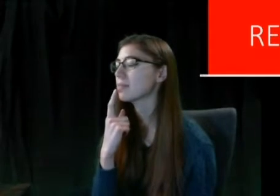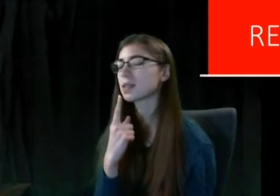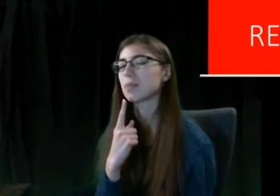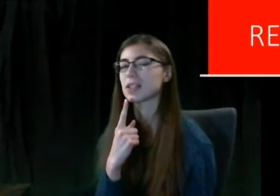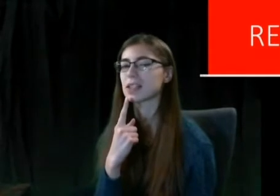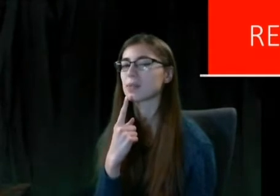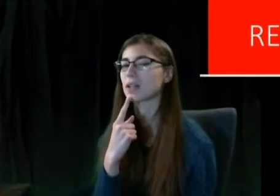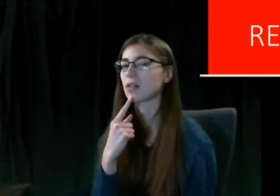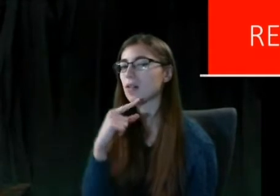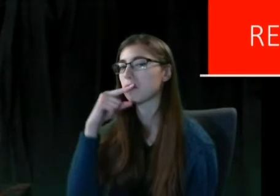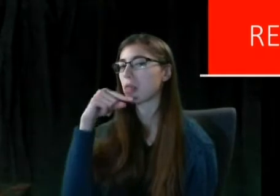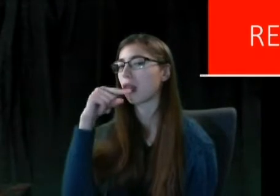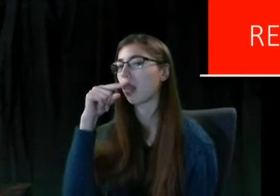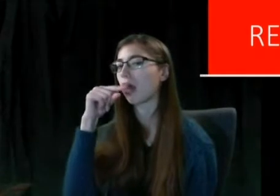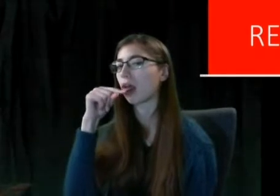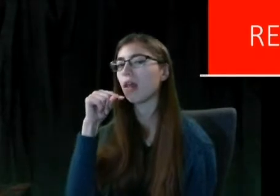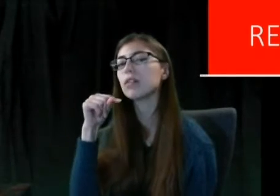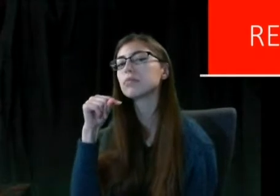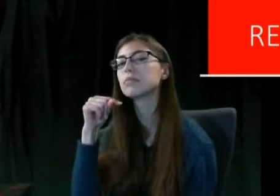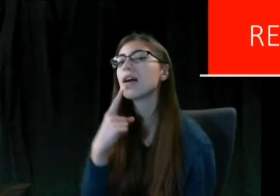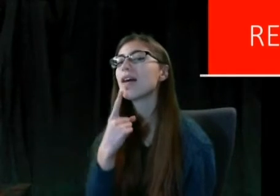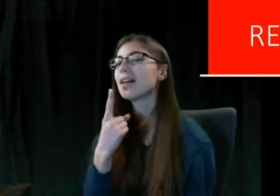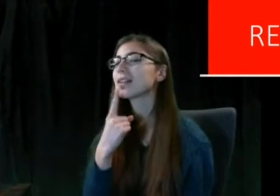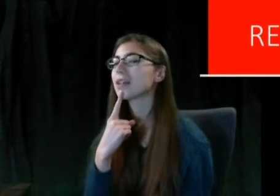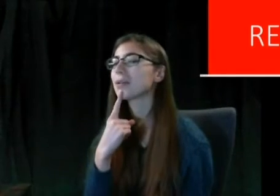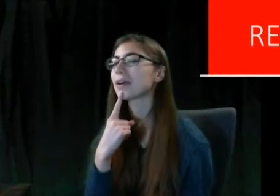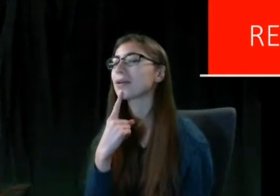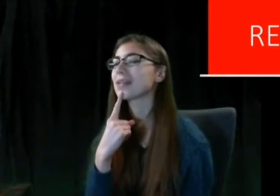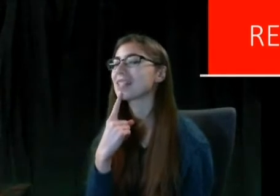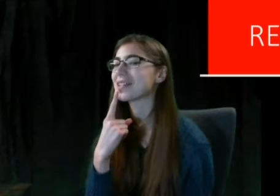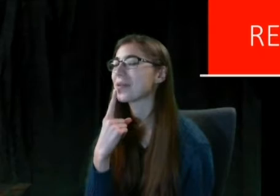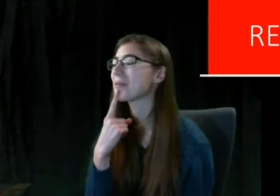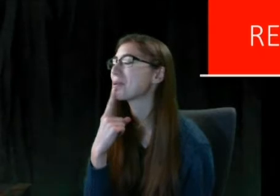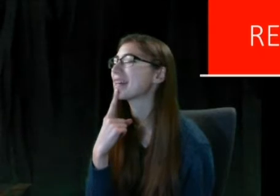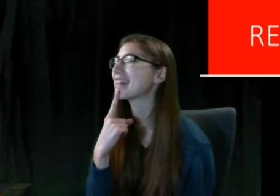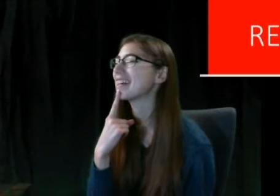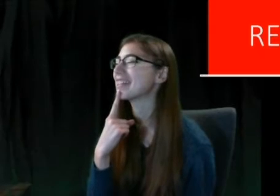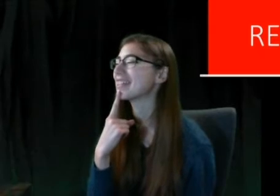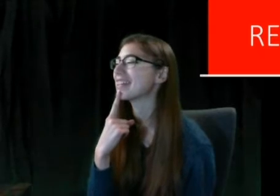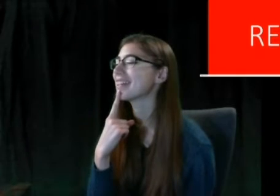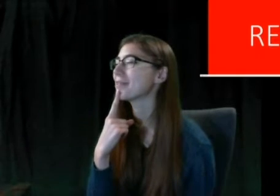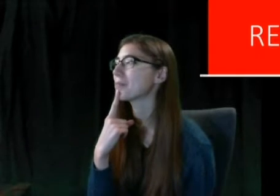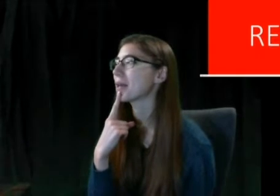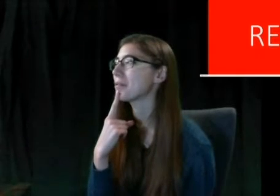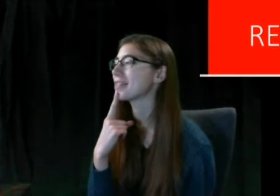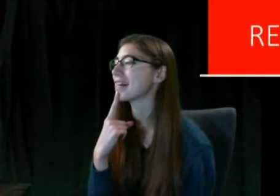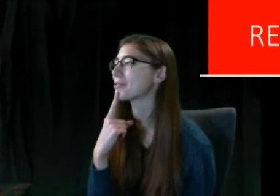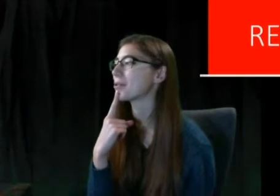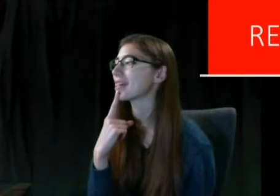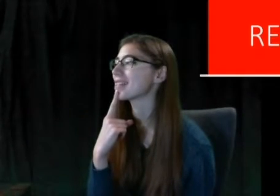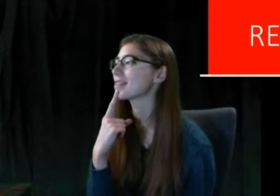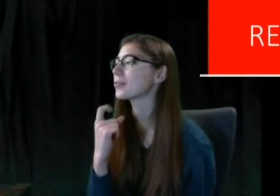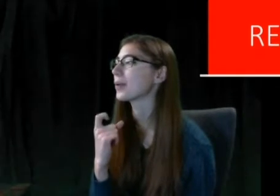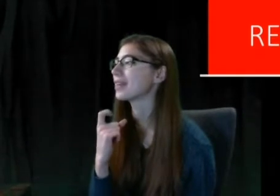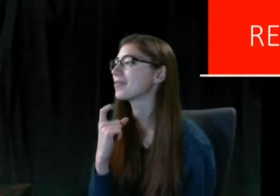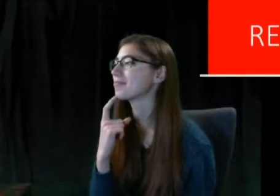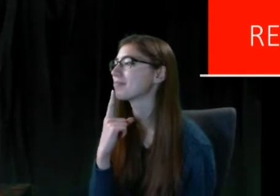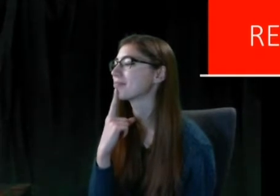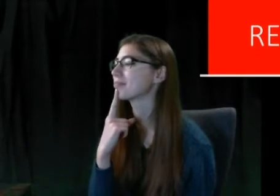but since we don't go blah, blah, blah, blah, you are going to put it on your chin and move it down twice. Red.